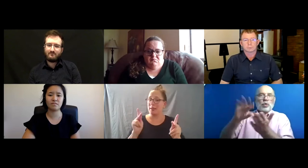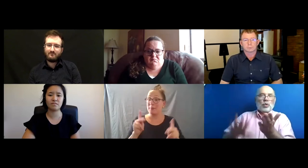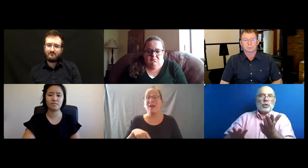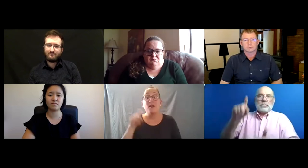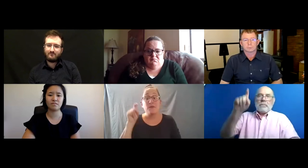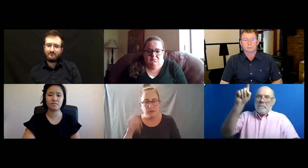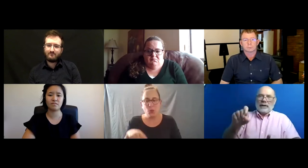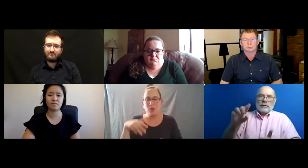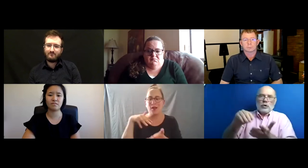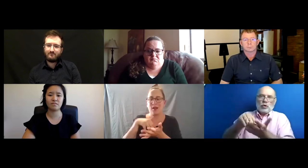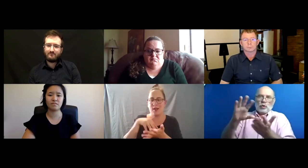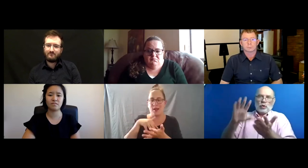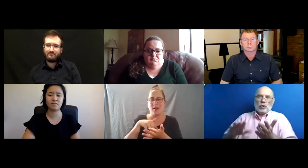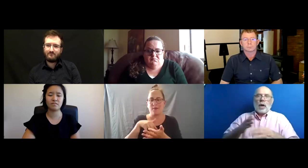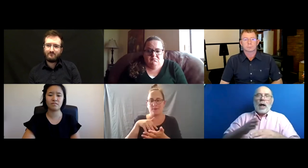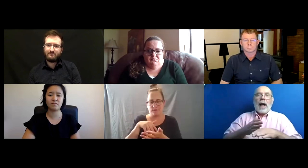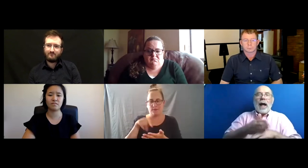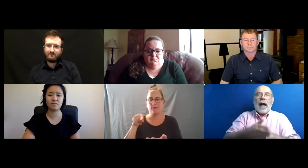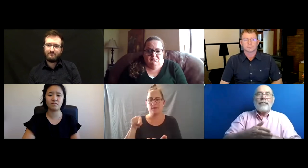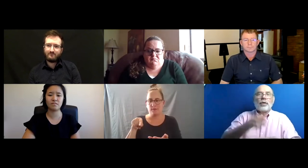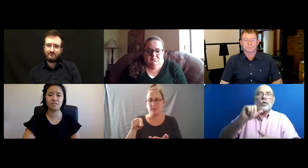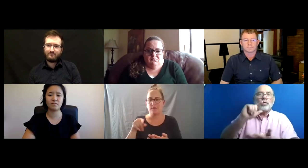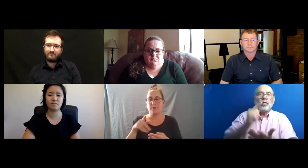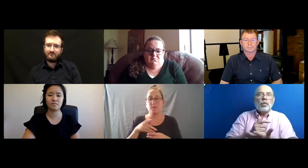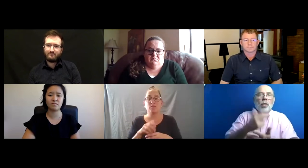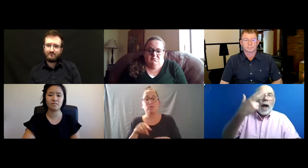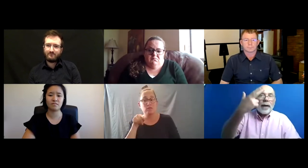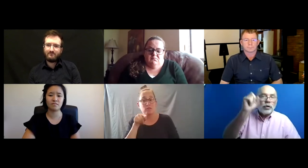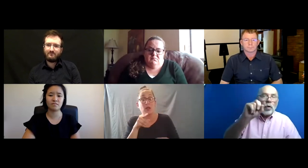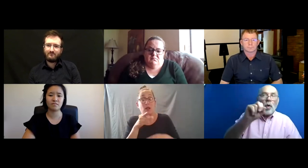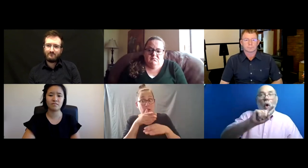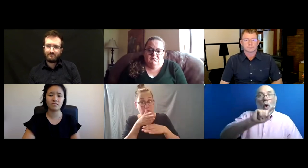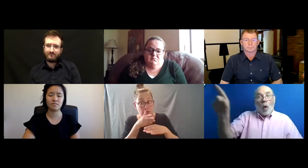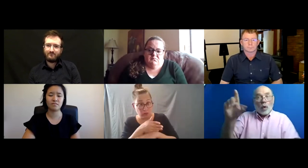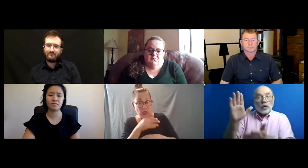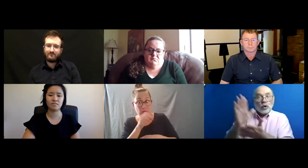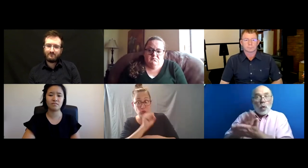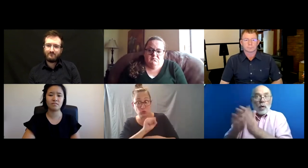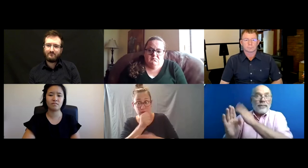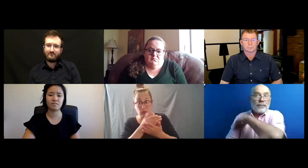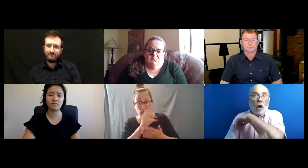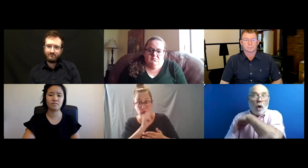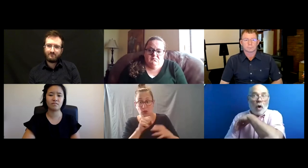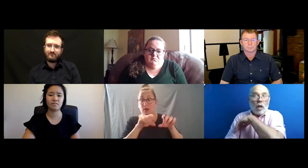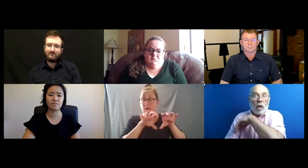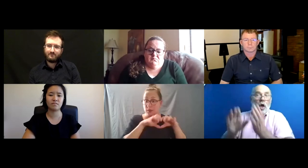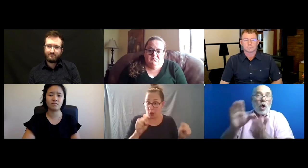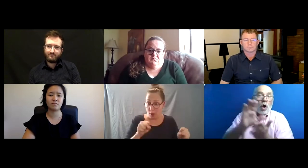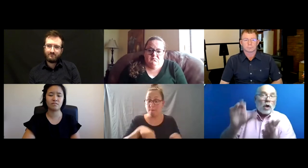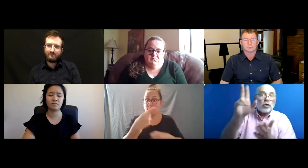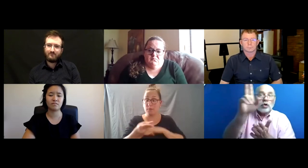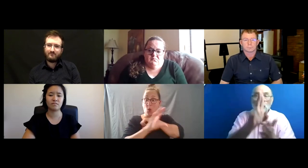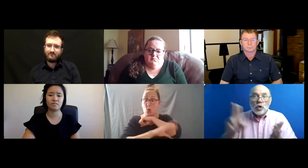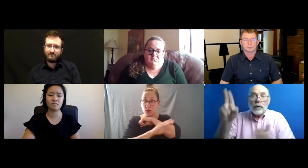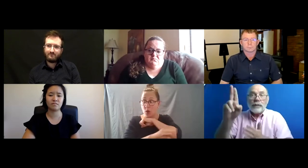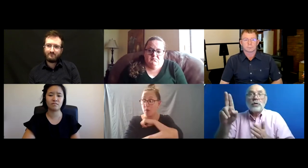Jobs program is running, but you have to be a student. If you've graduated high school and you're